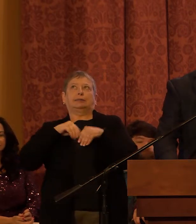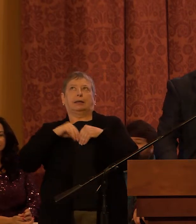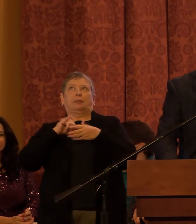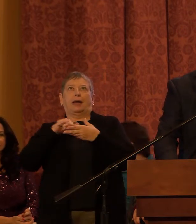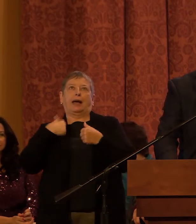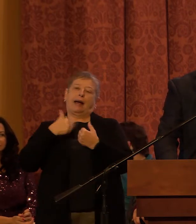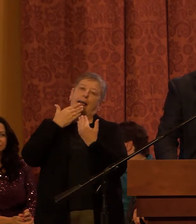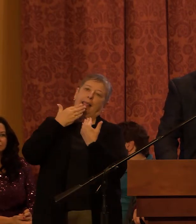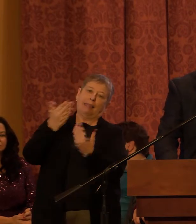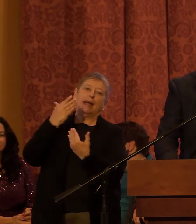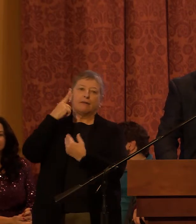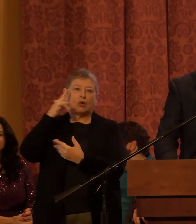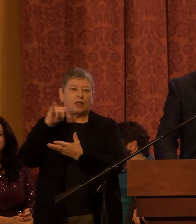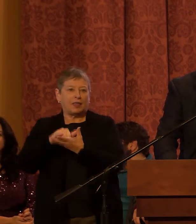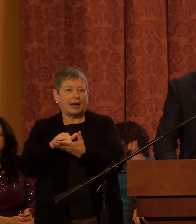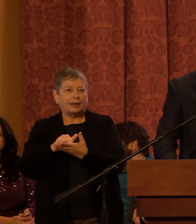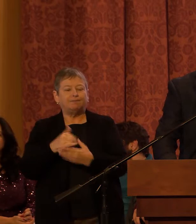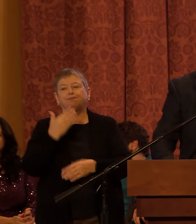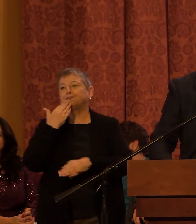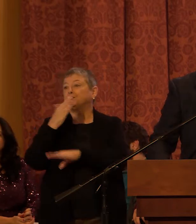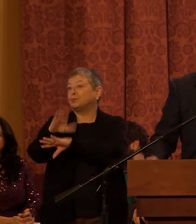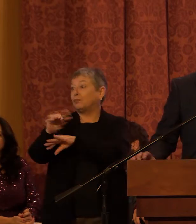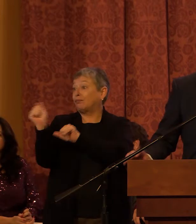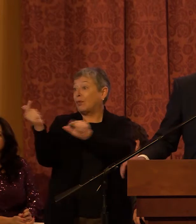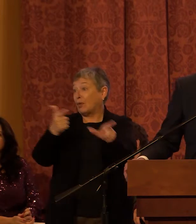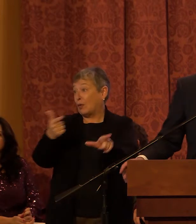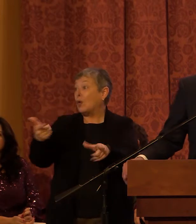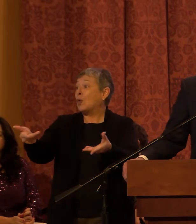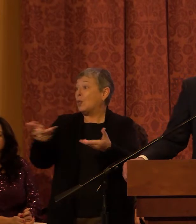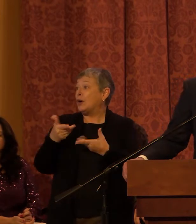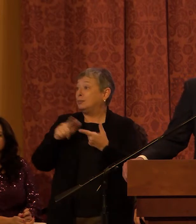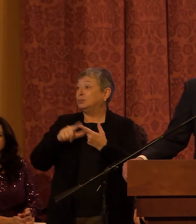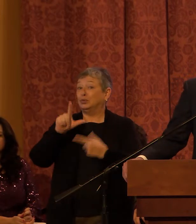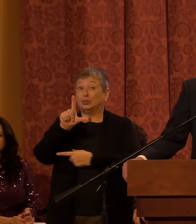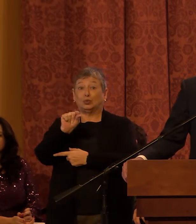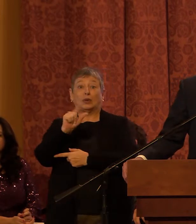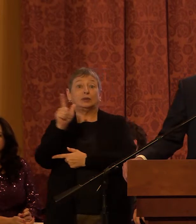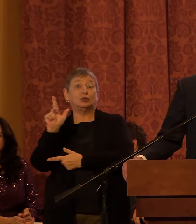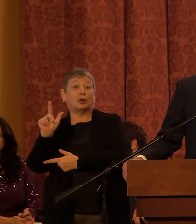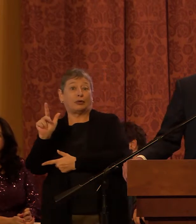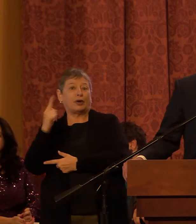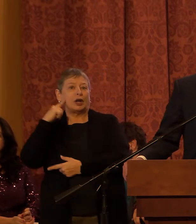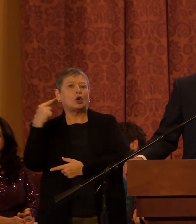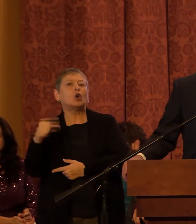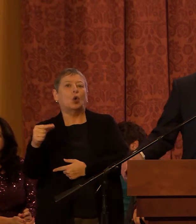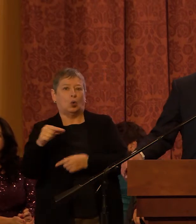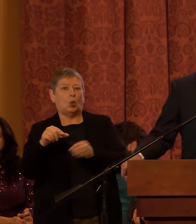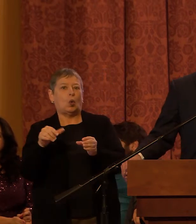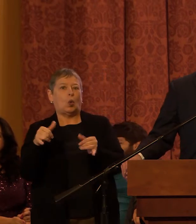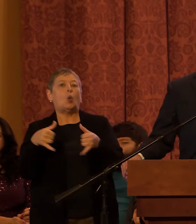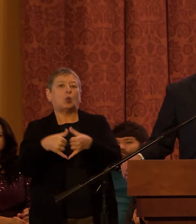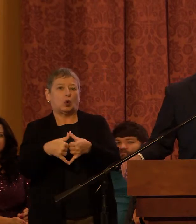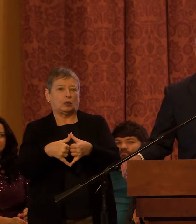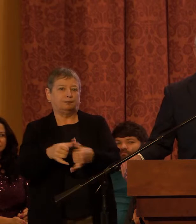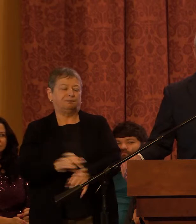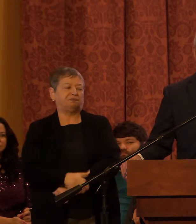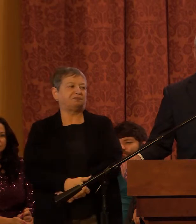thanks to that. Good afternoon, everybody, and welcome to the 2023 Gold Awards.